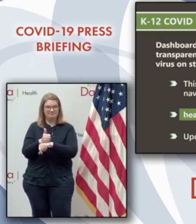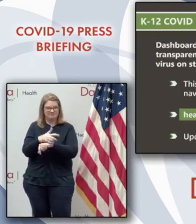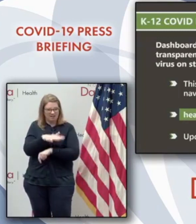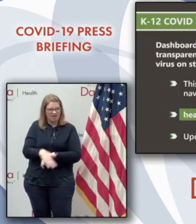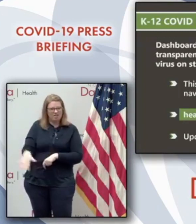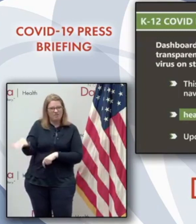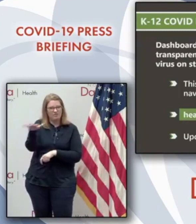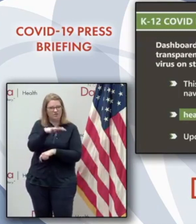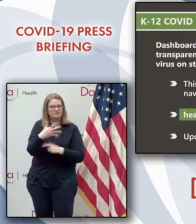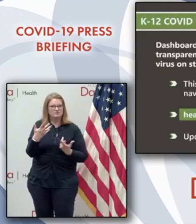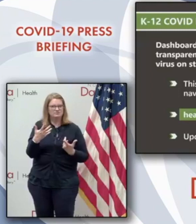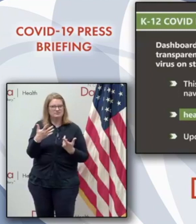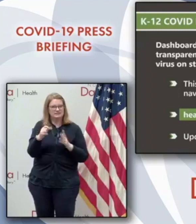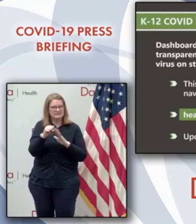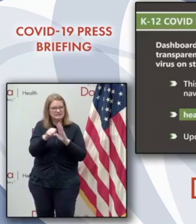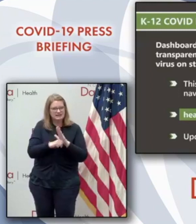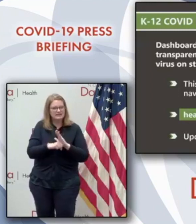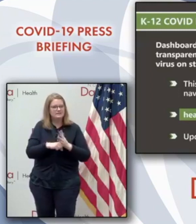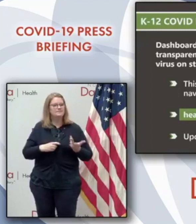data collected.